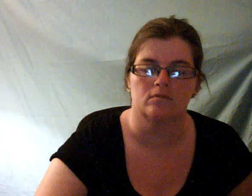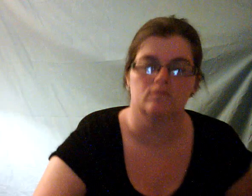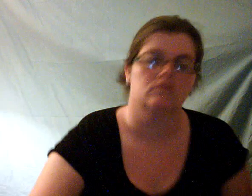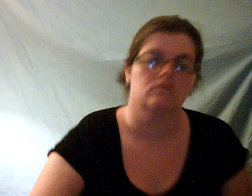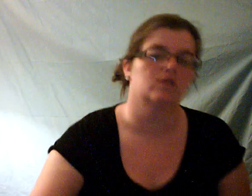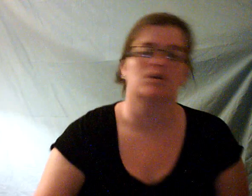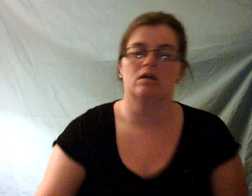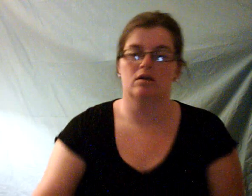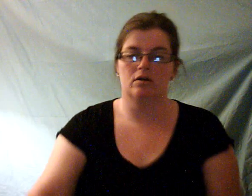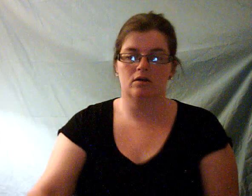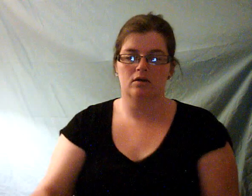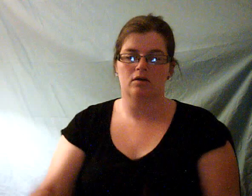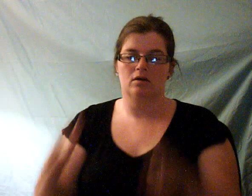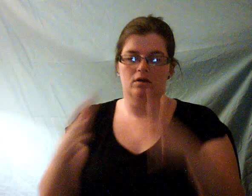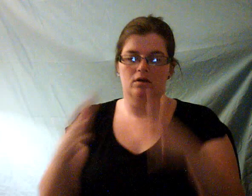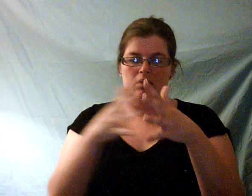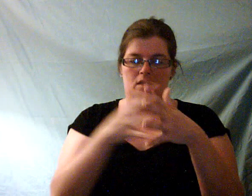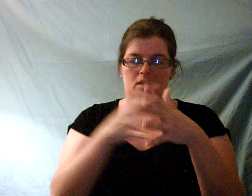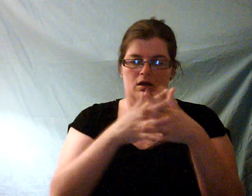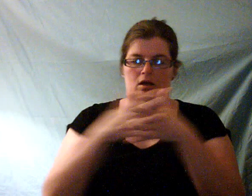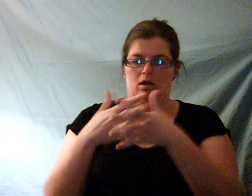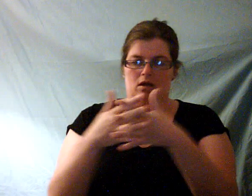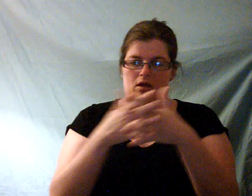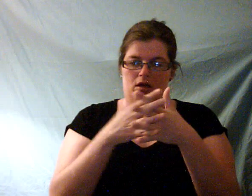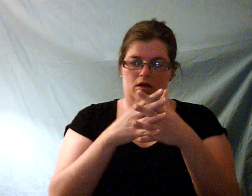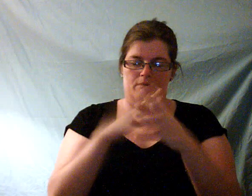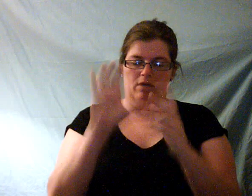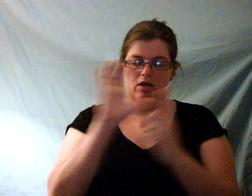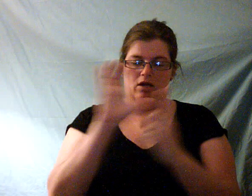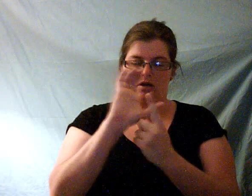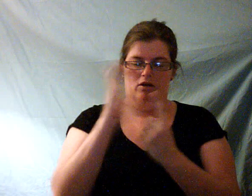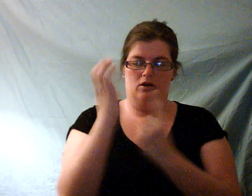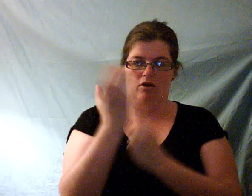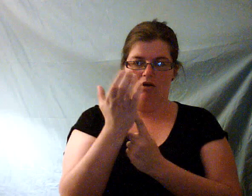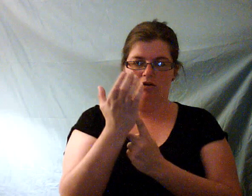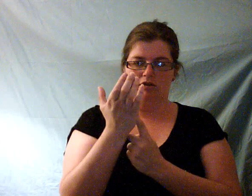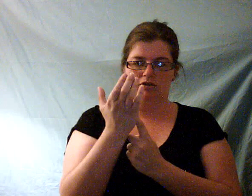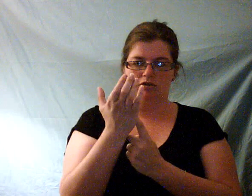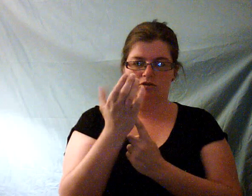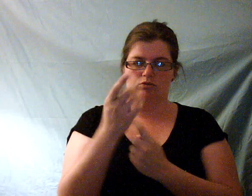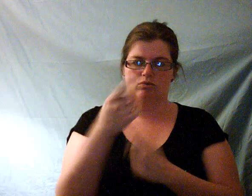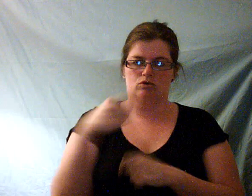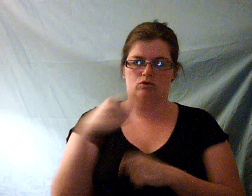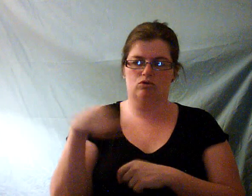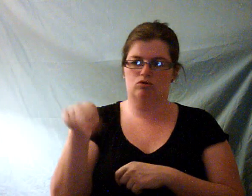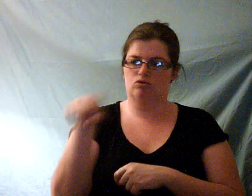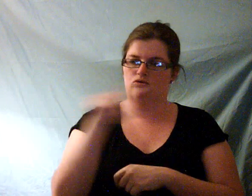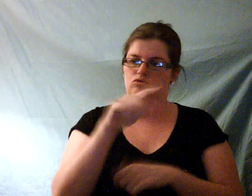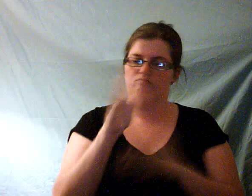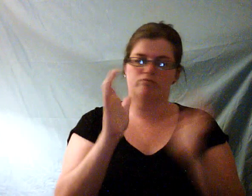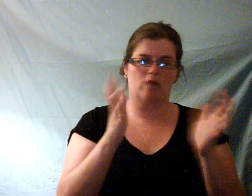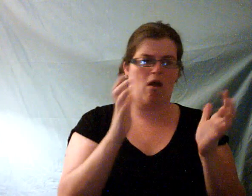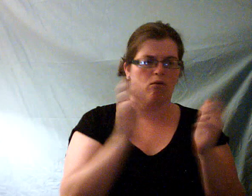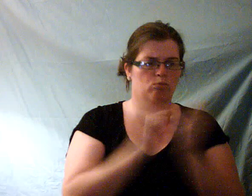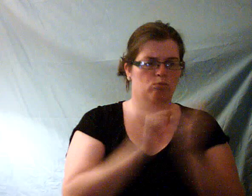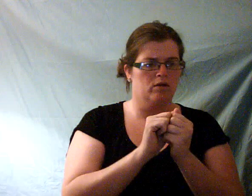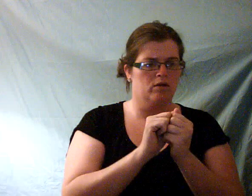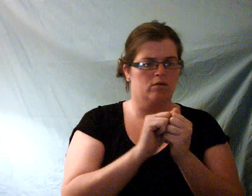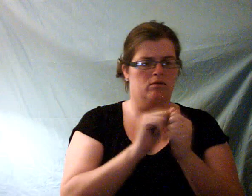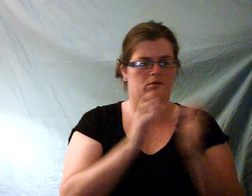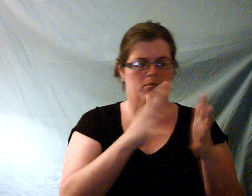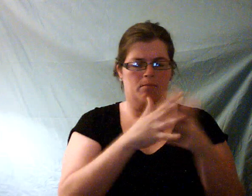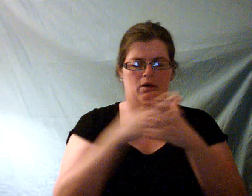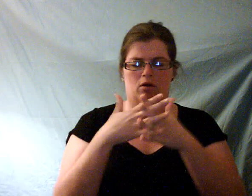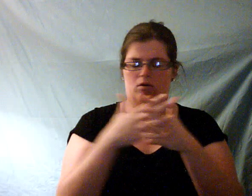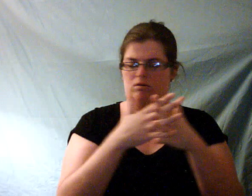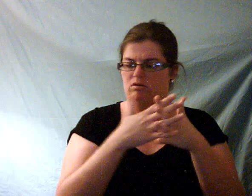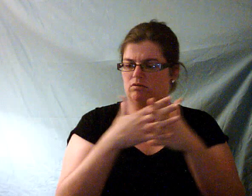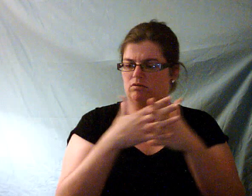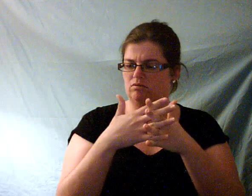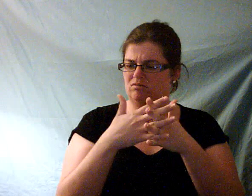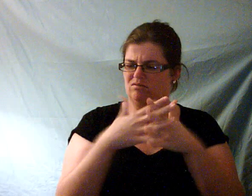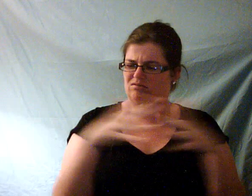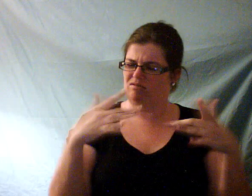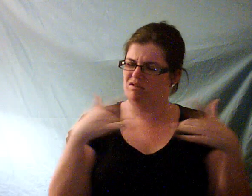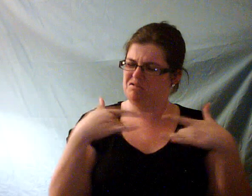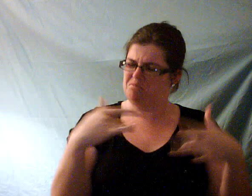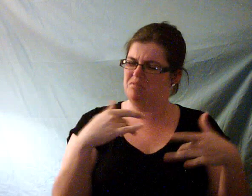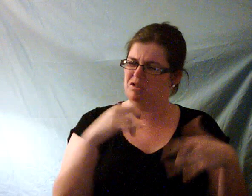the American culture. When you talk to most Americans, they don't really think of Americans as having a culture different